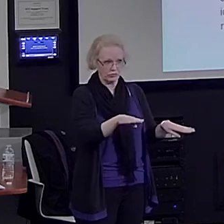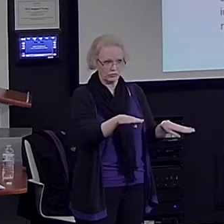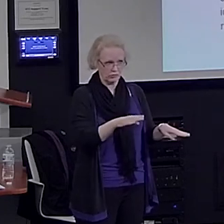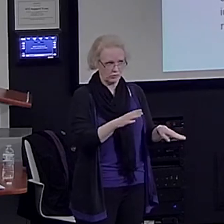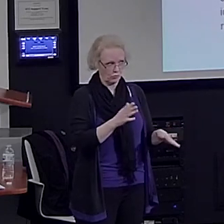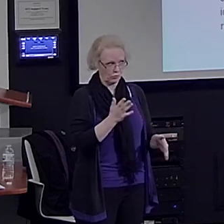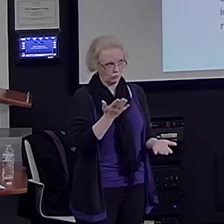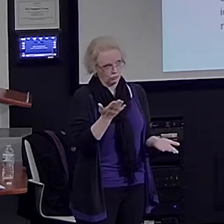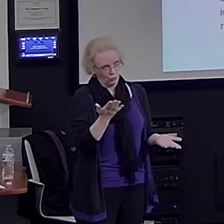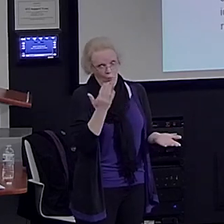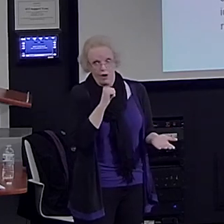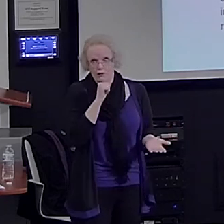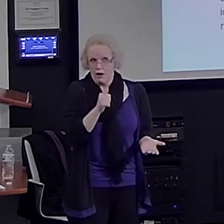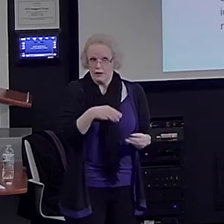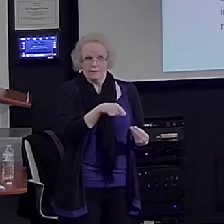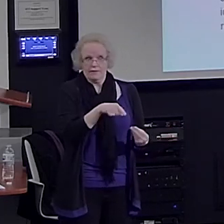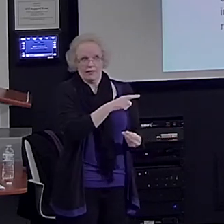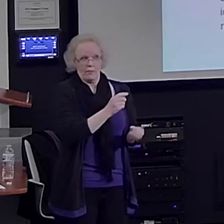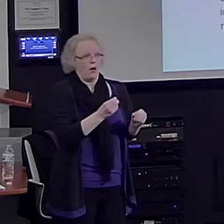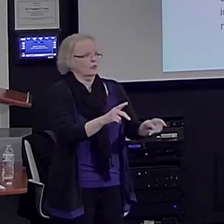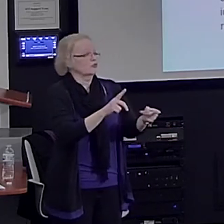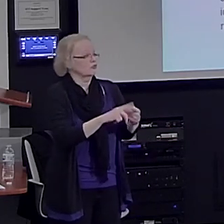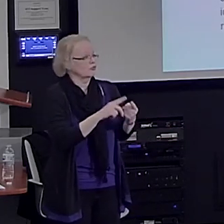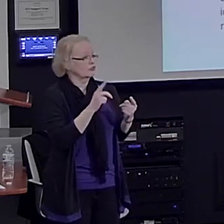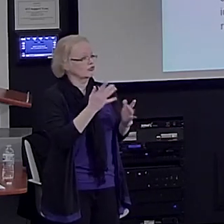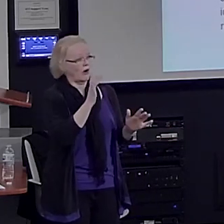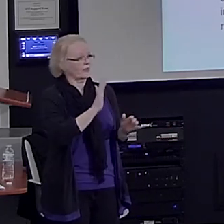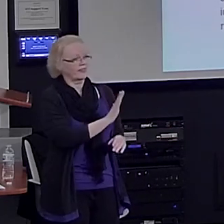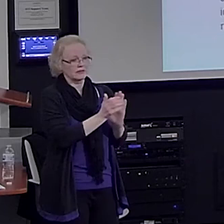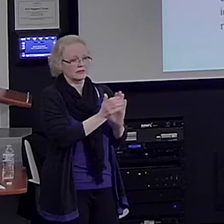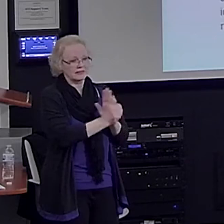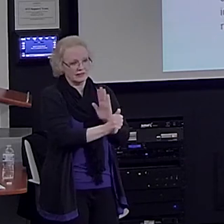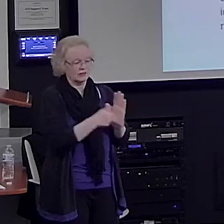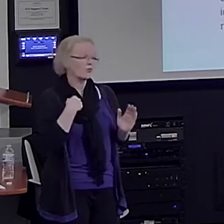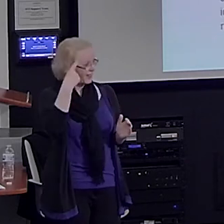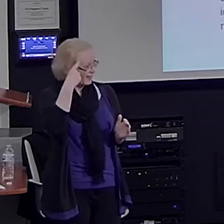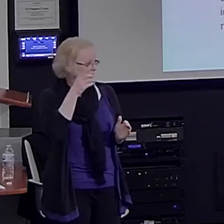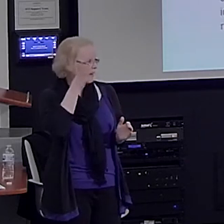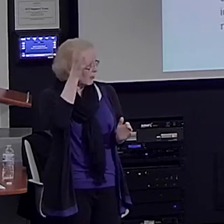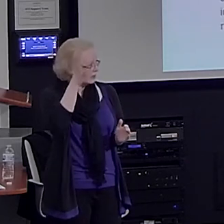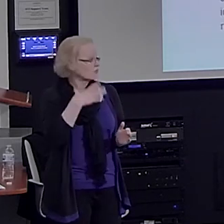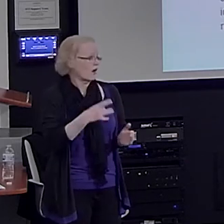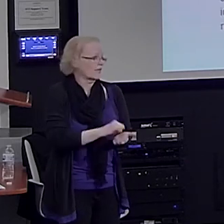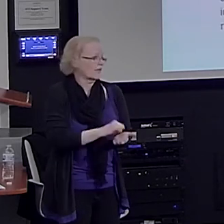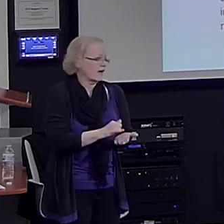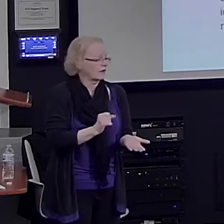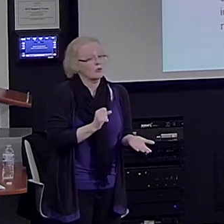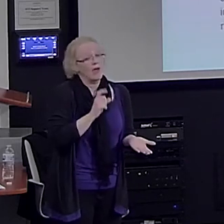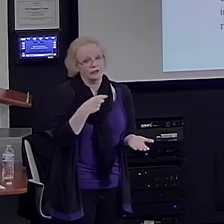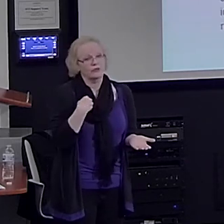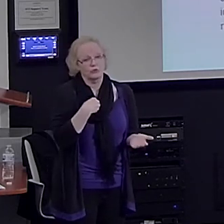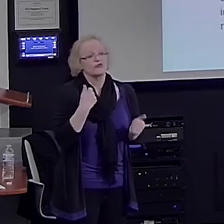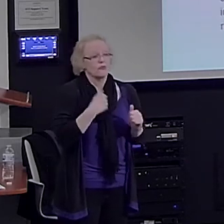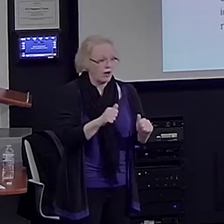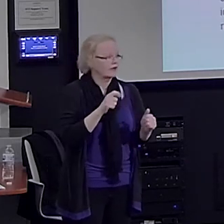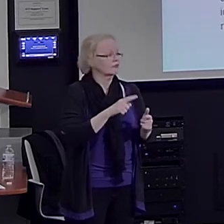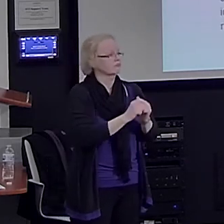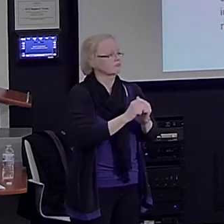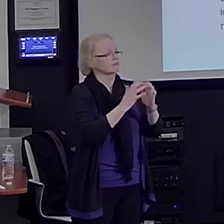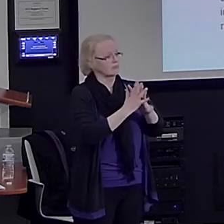to sharpen their skills at that early age we think parents would like that so we're actually trying to get a